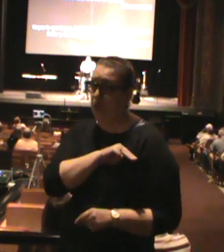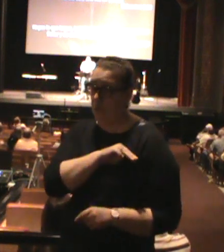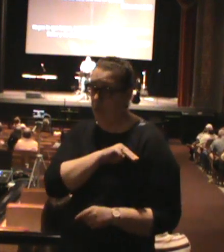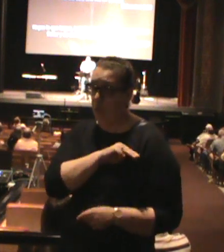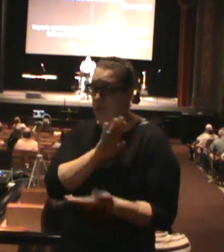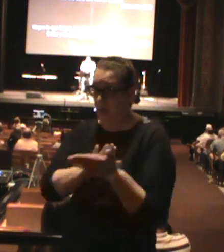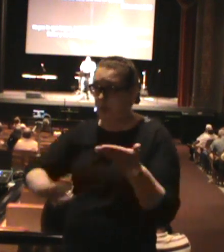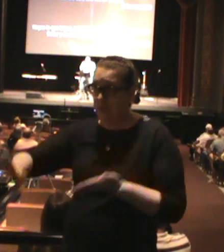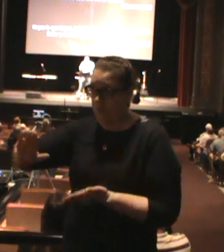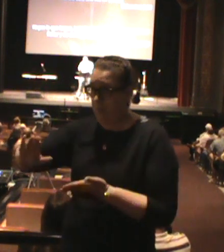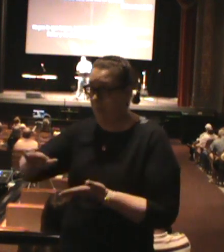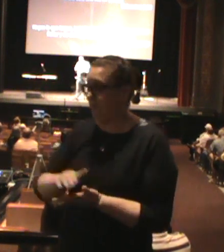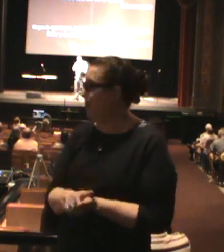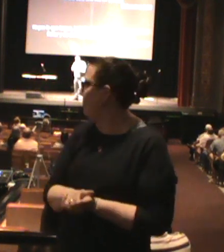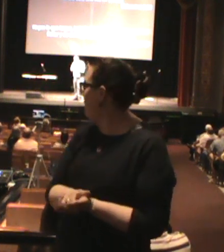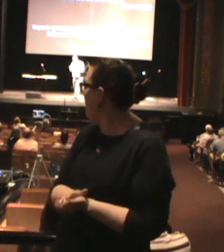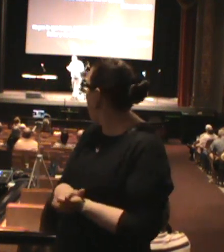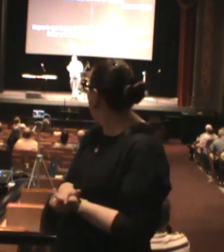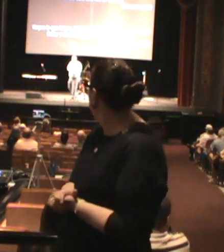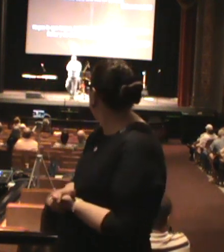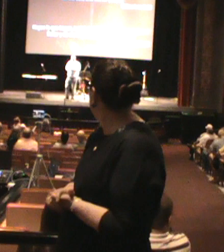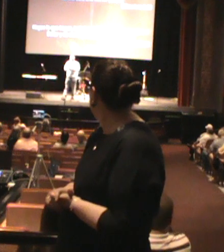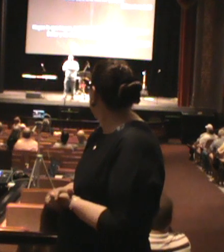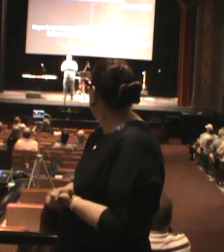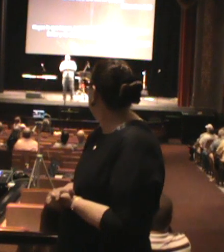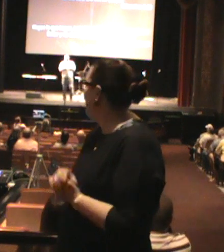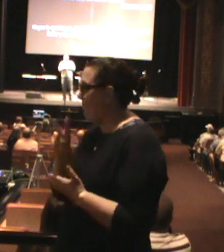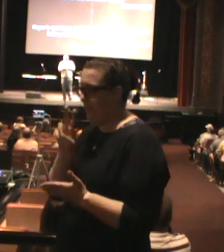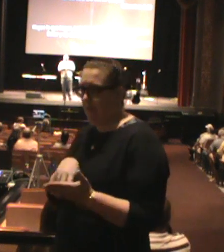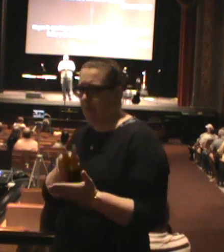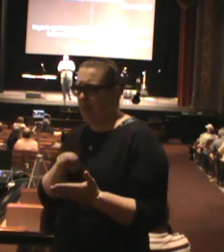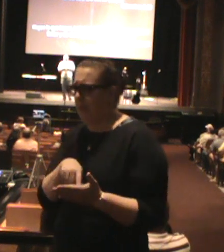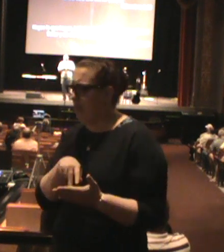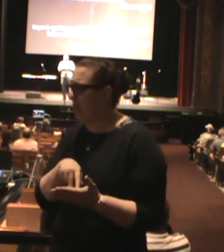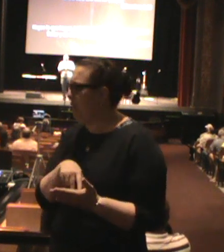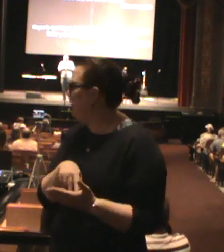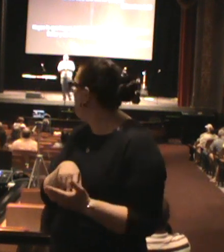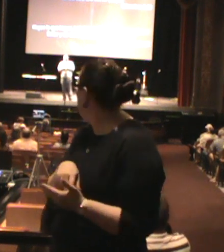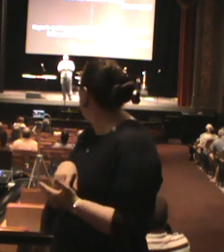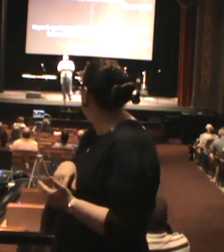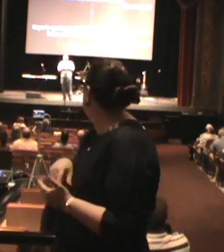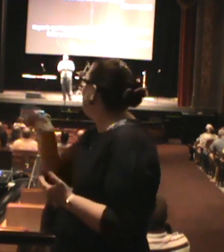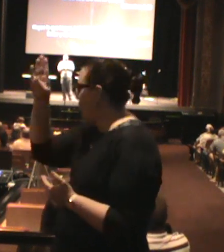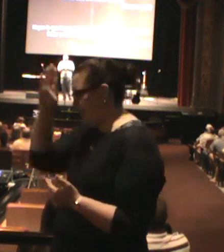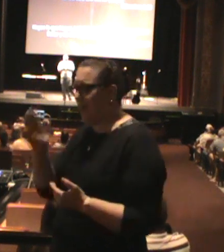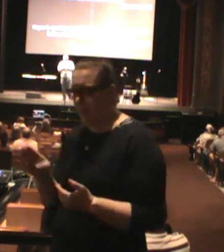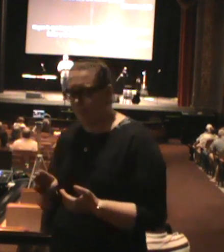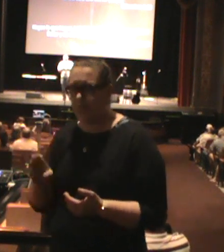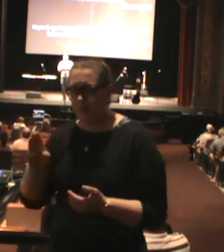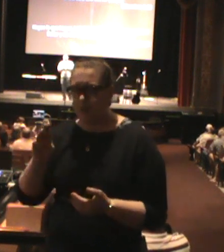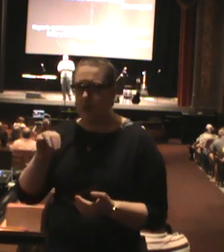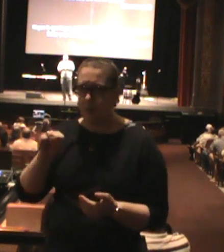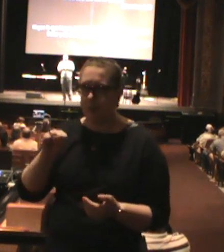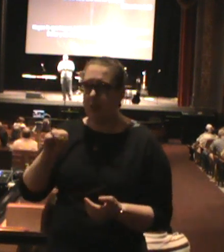seminary. I'm reading this book called God Smugglers. Anybody ever read God Smuggler?